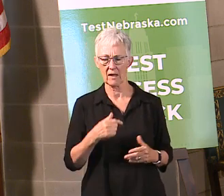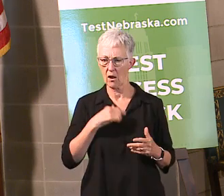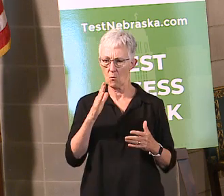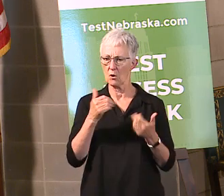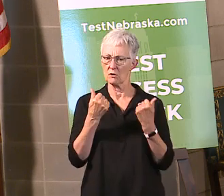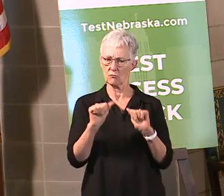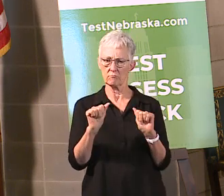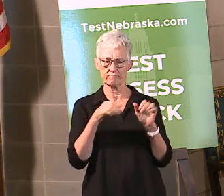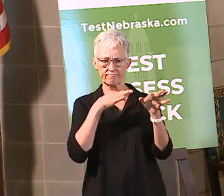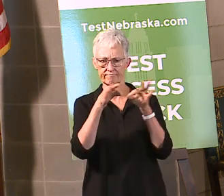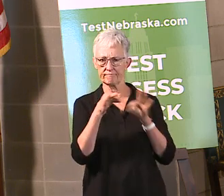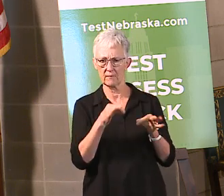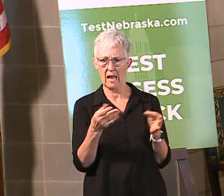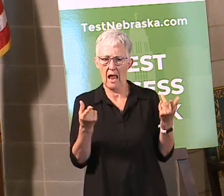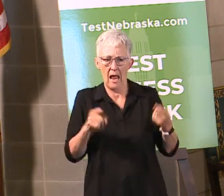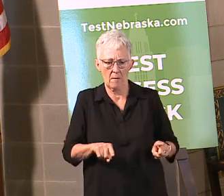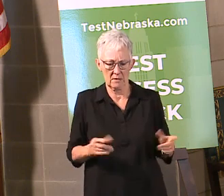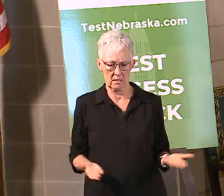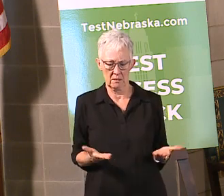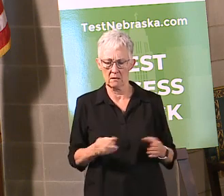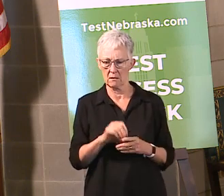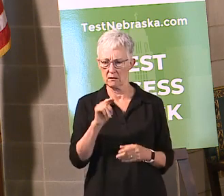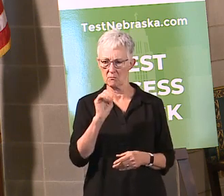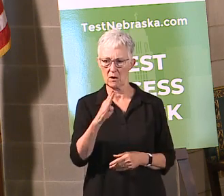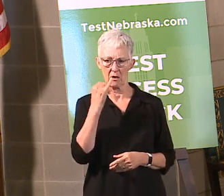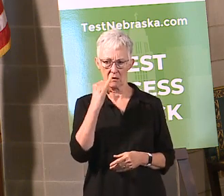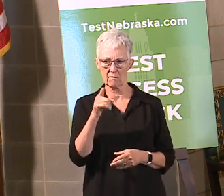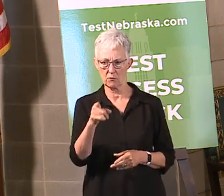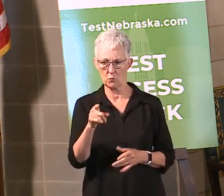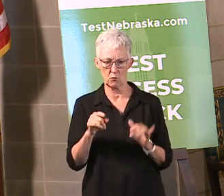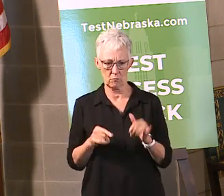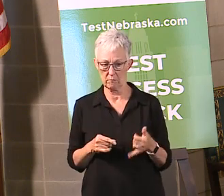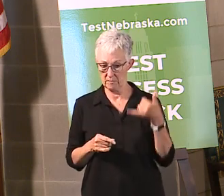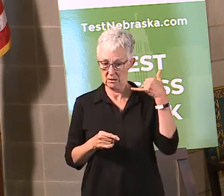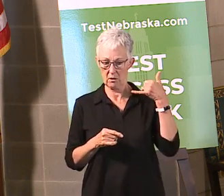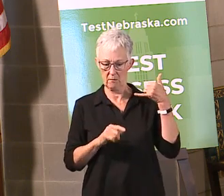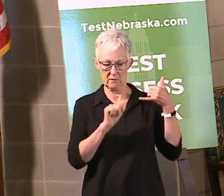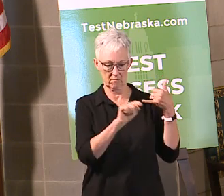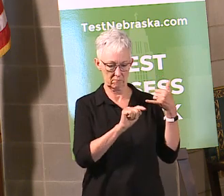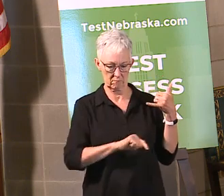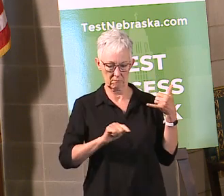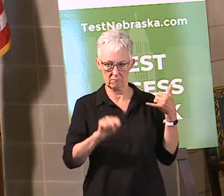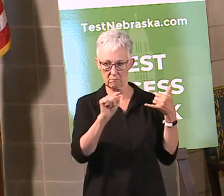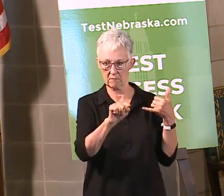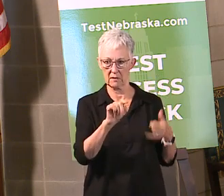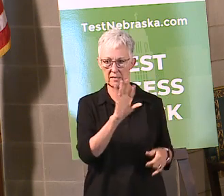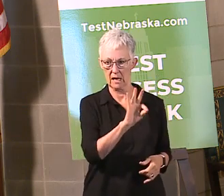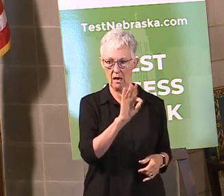in Nebraska when you pick up the phone to call 911. First off, a